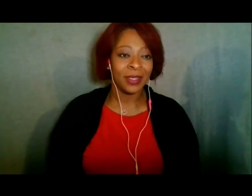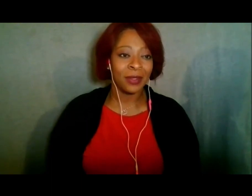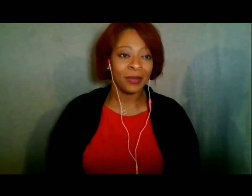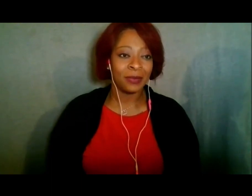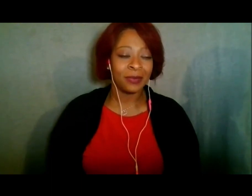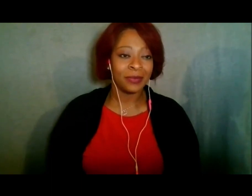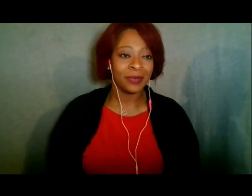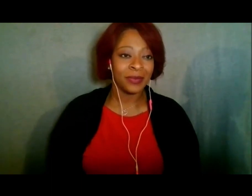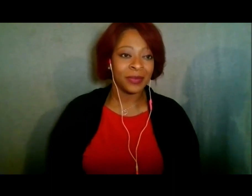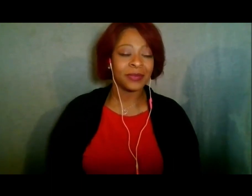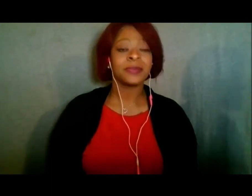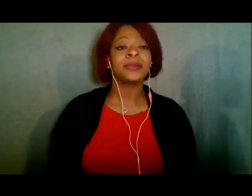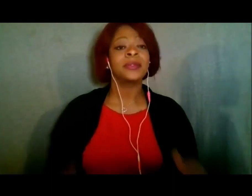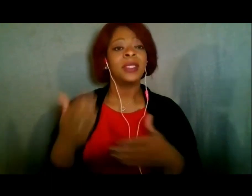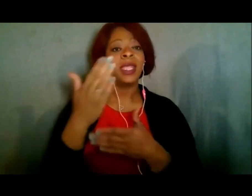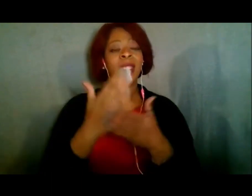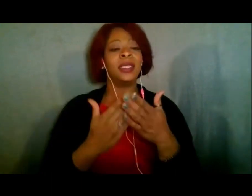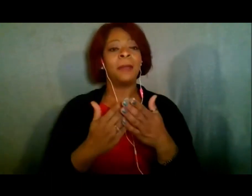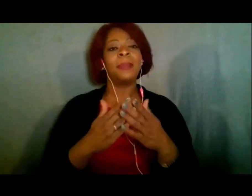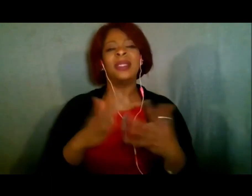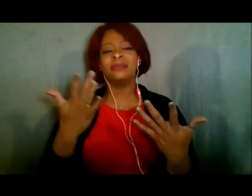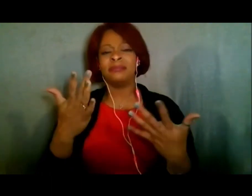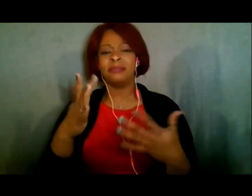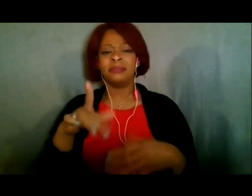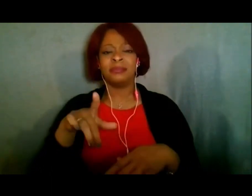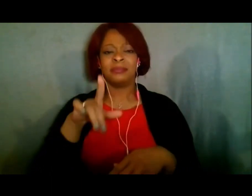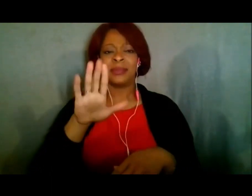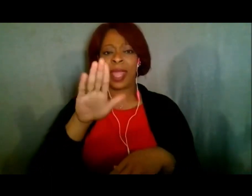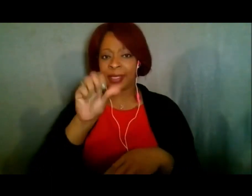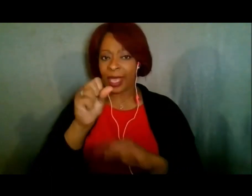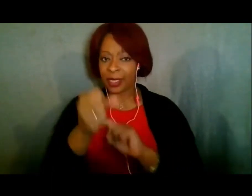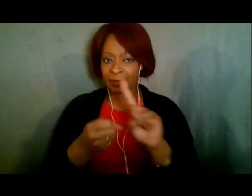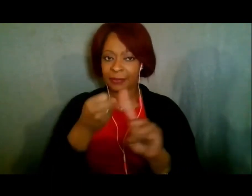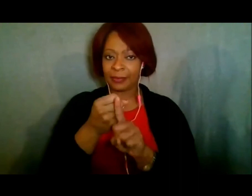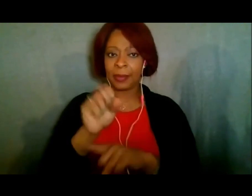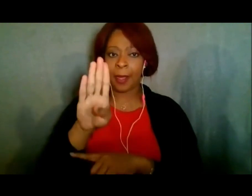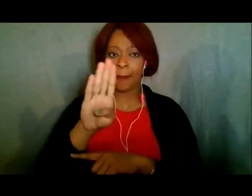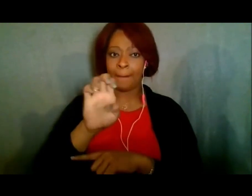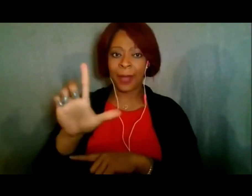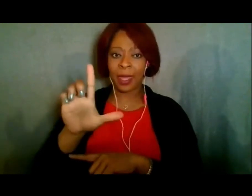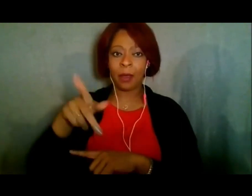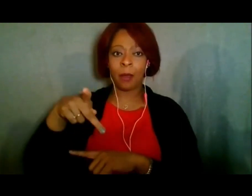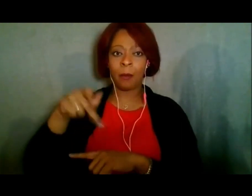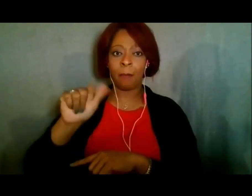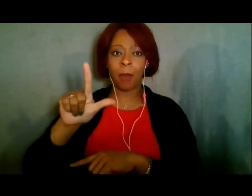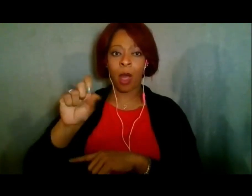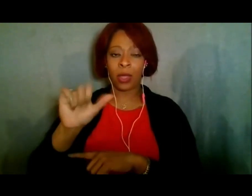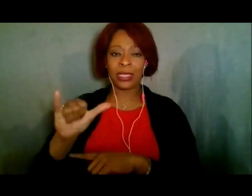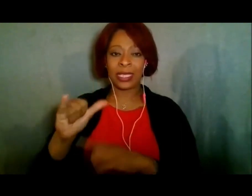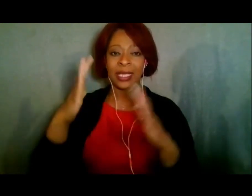There were some cases of Bell's palsy in the vaccine trial.